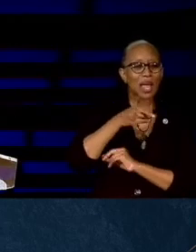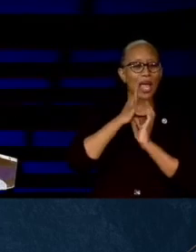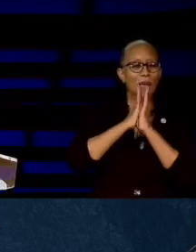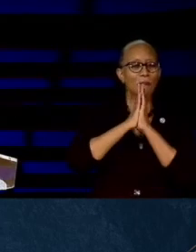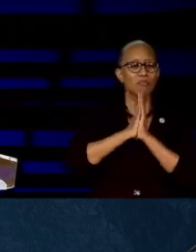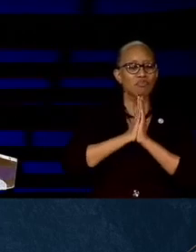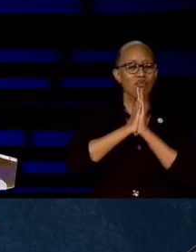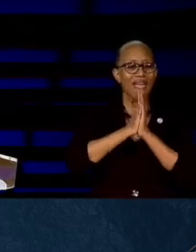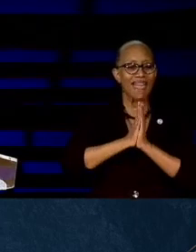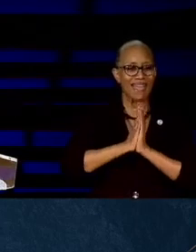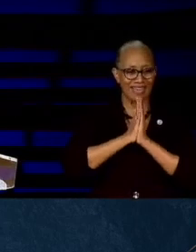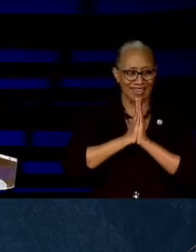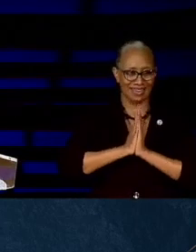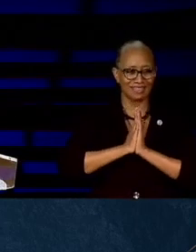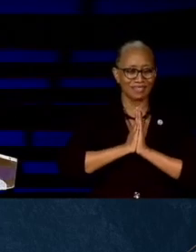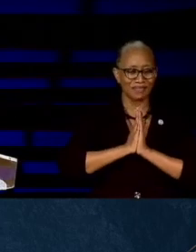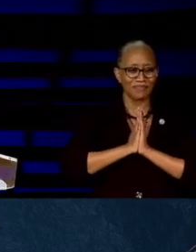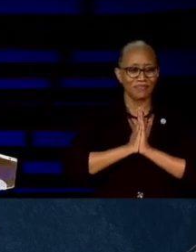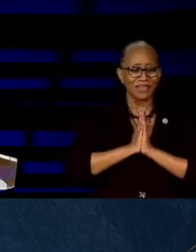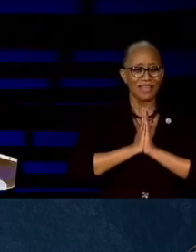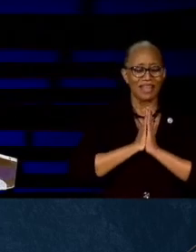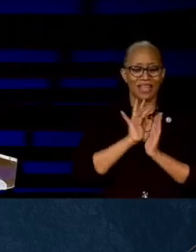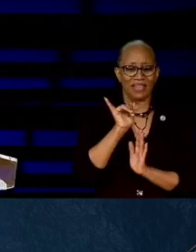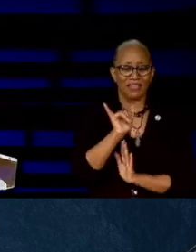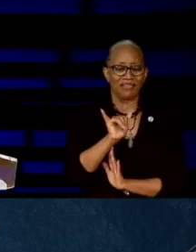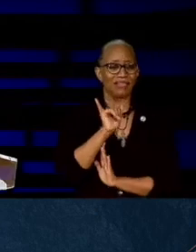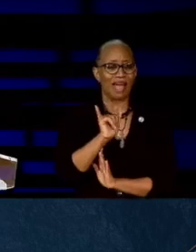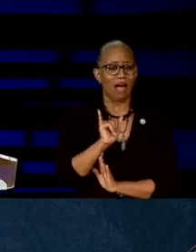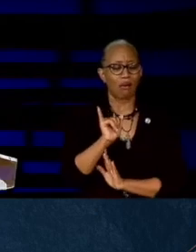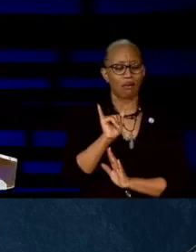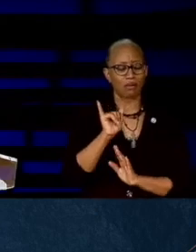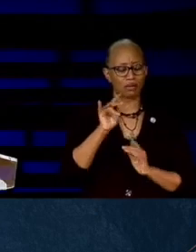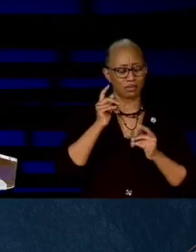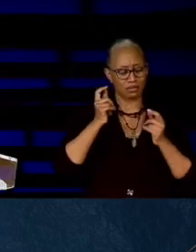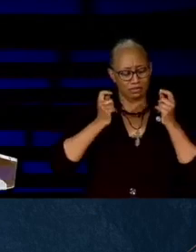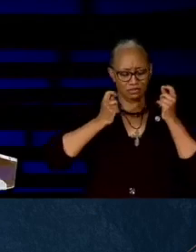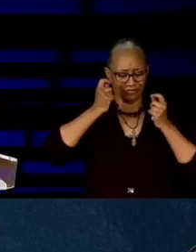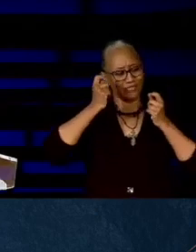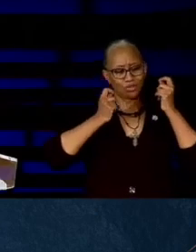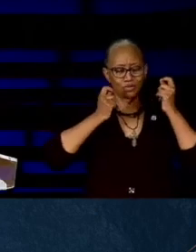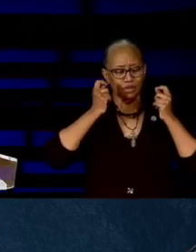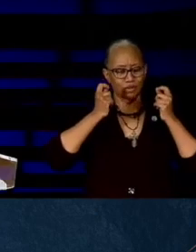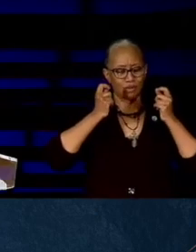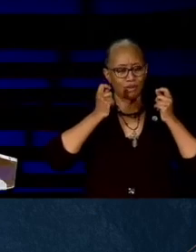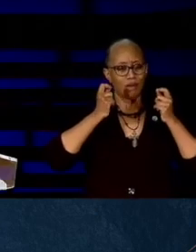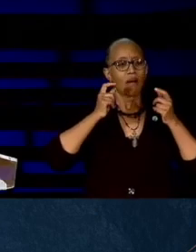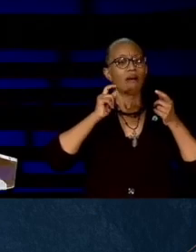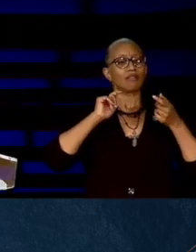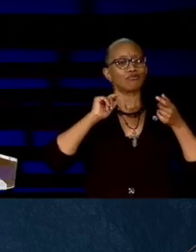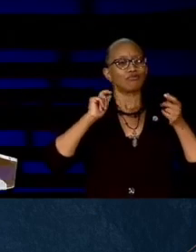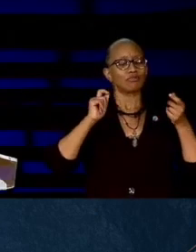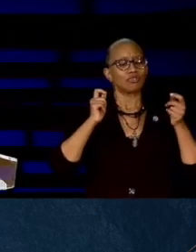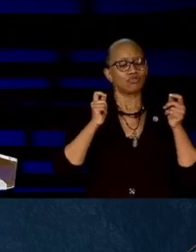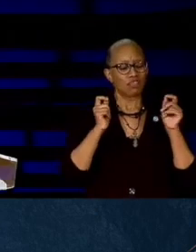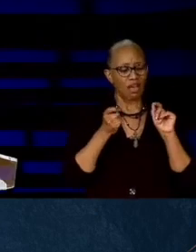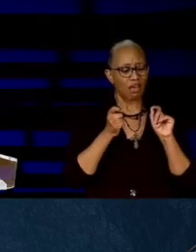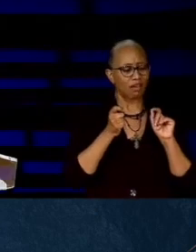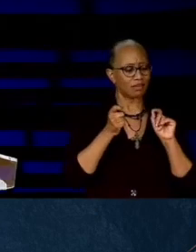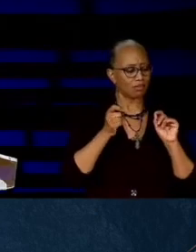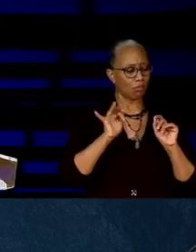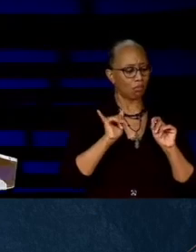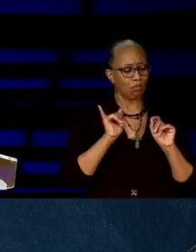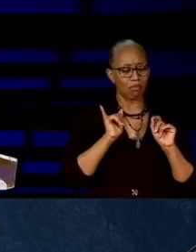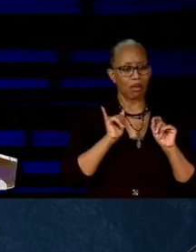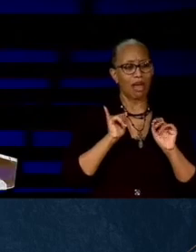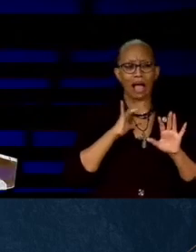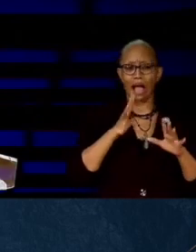the fashion of his countenance began to alter. I want to